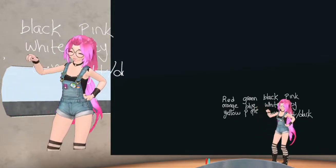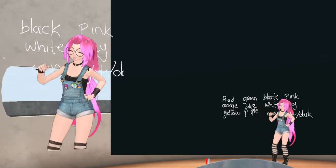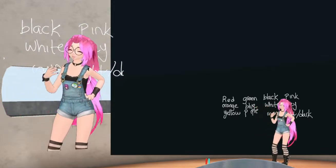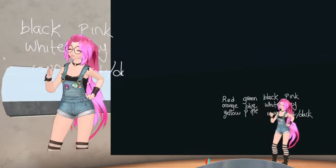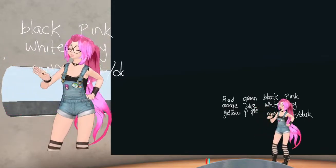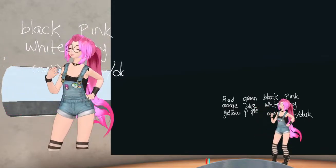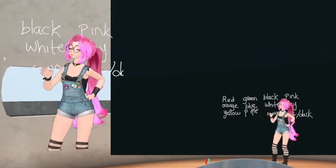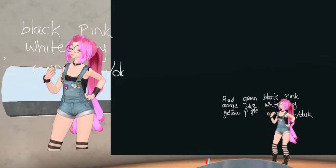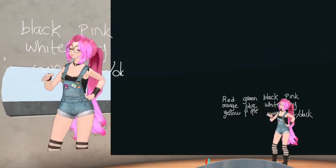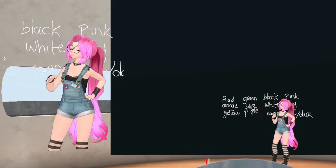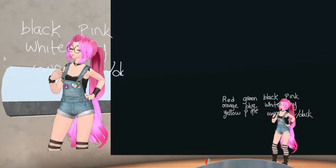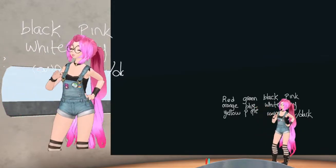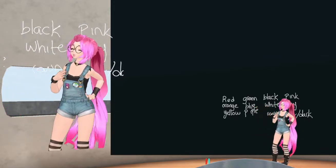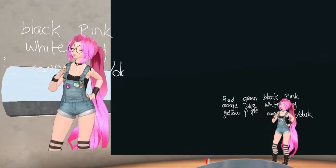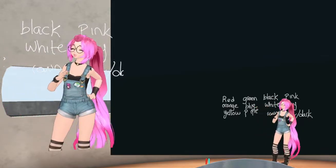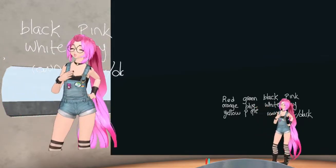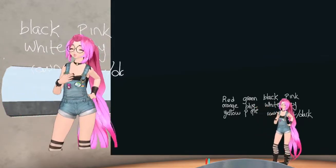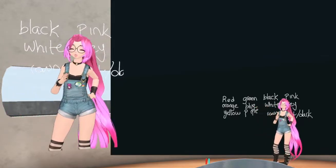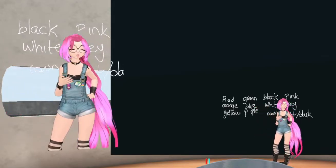Yeah.